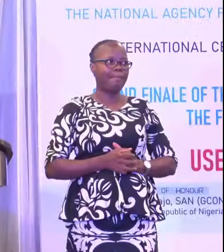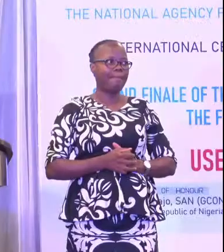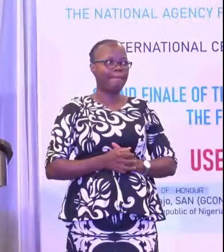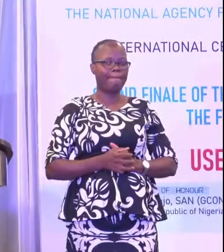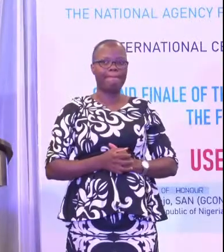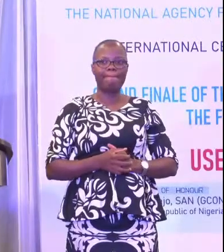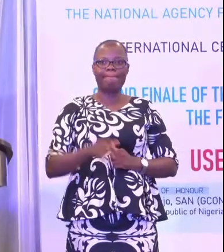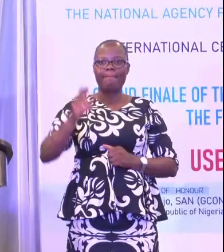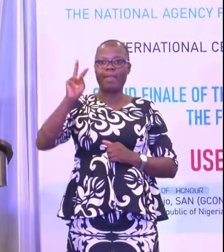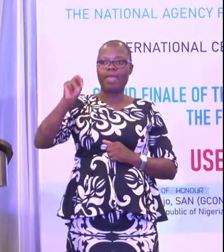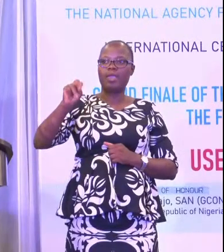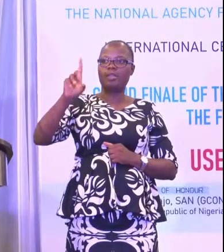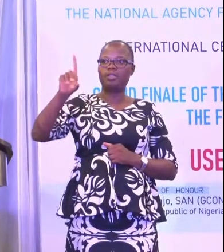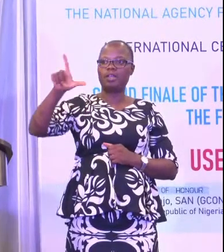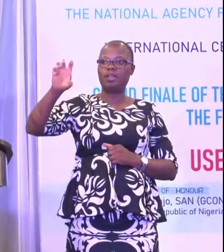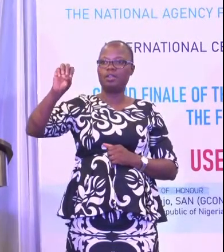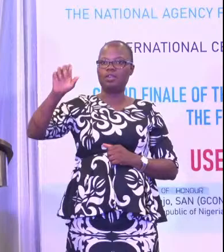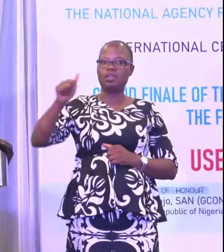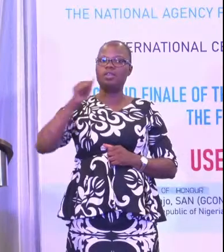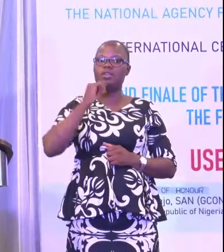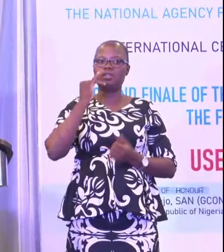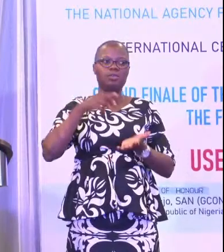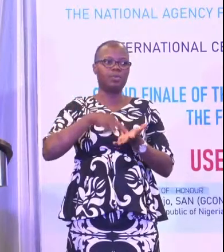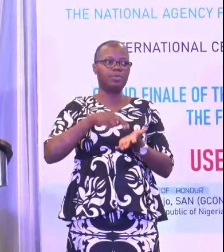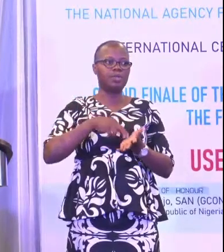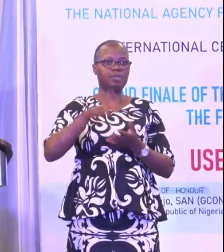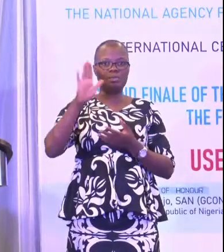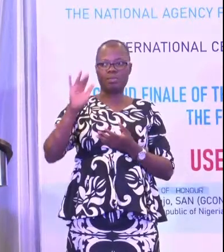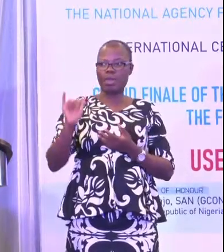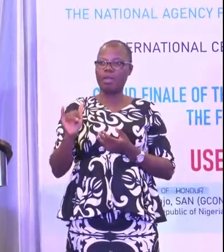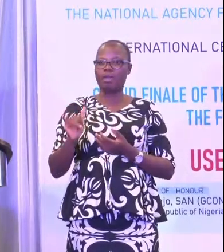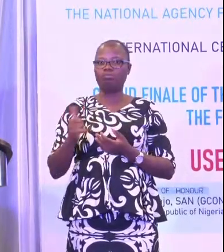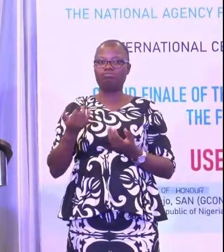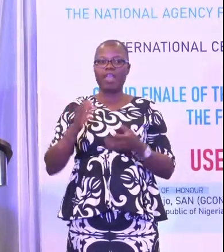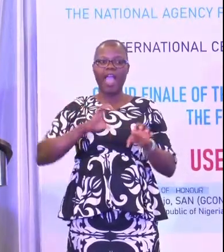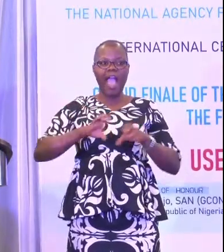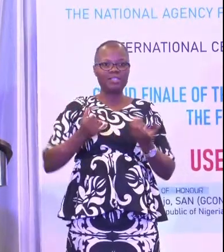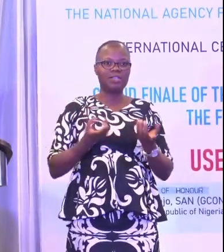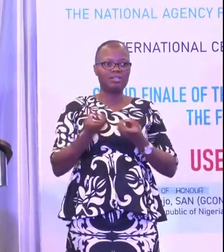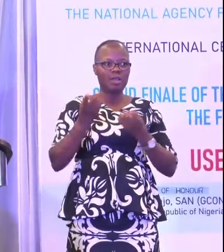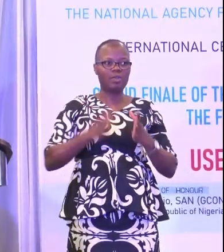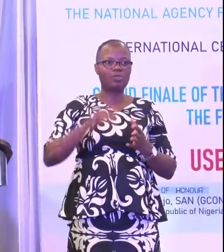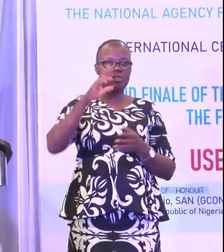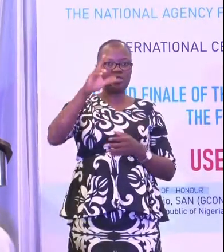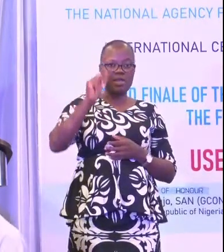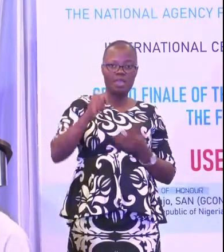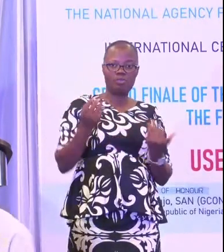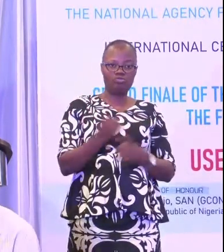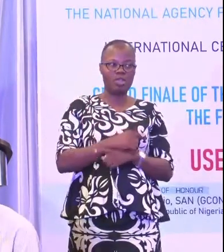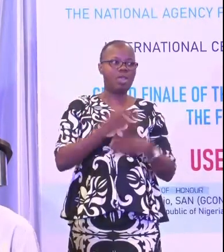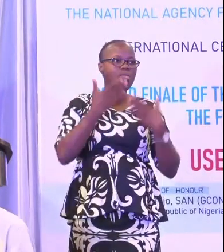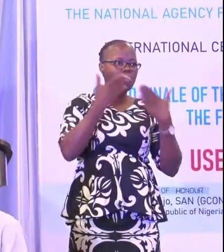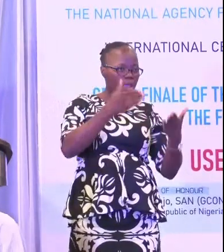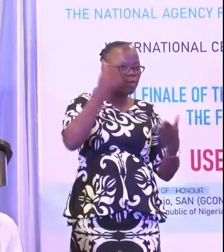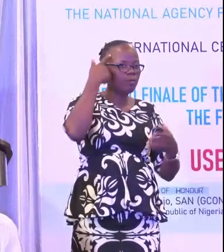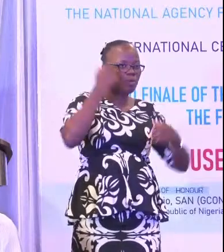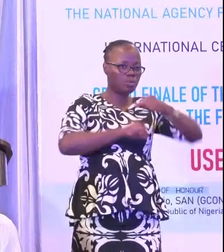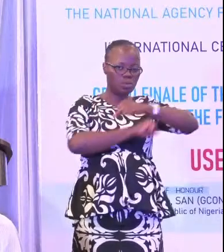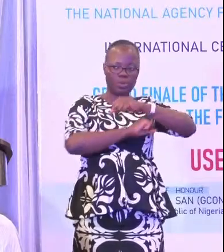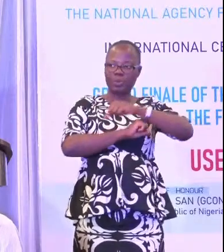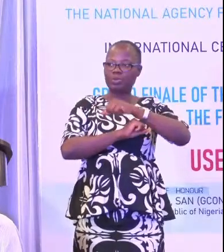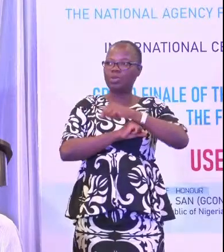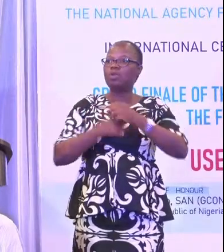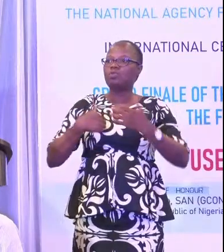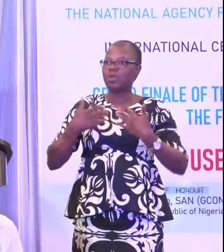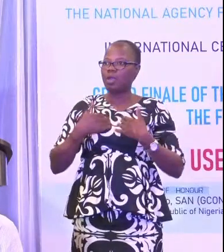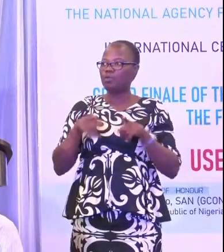The NDLEA is actually represented by about 3 directors here today. Thank you for your support. We have